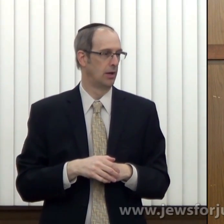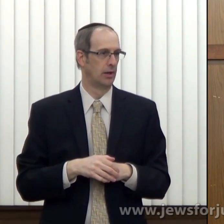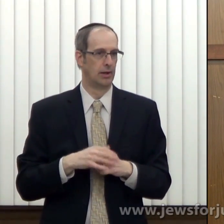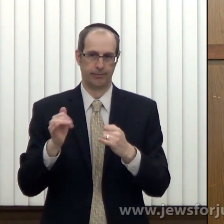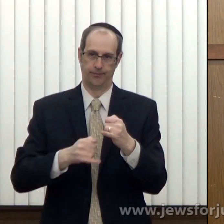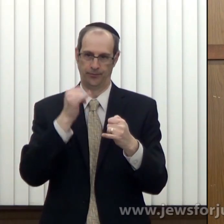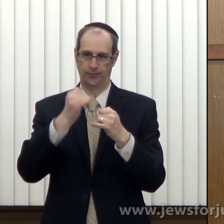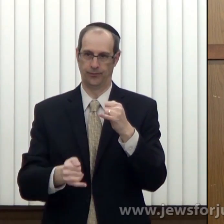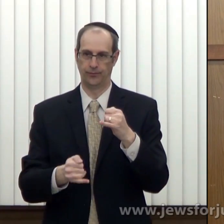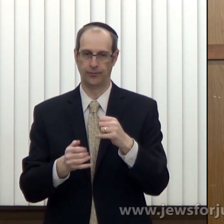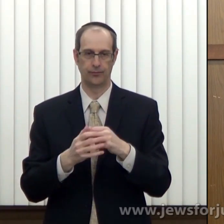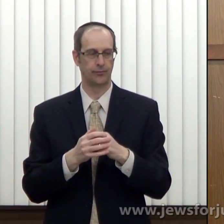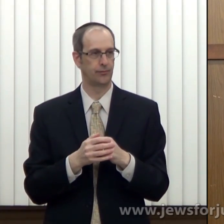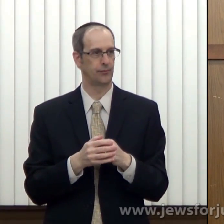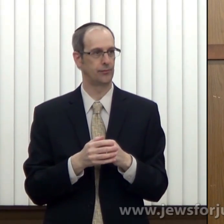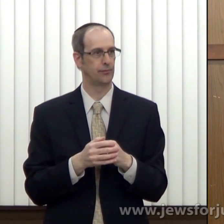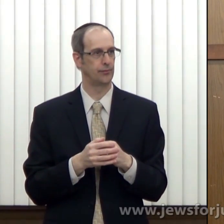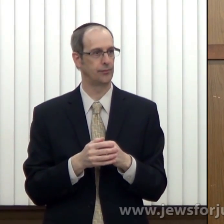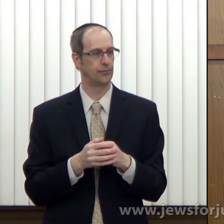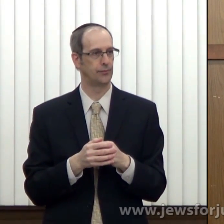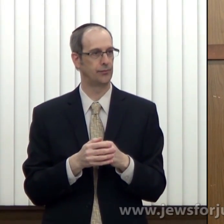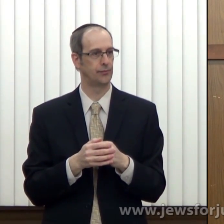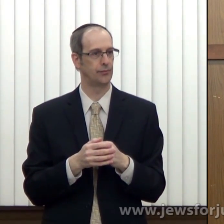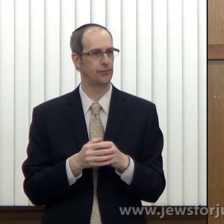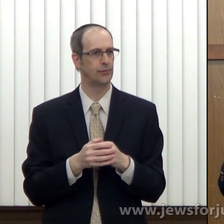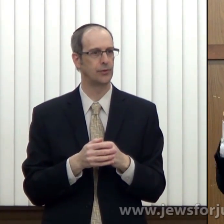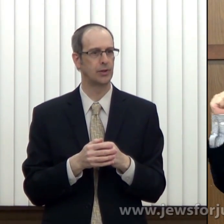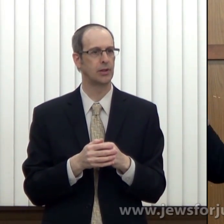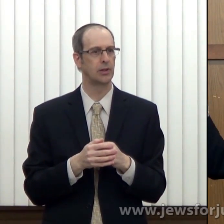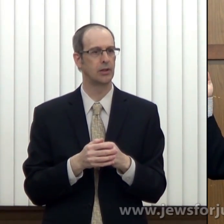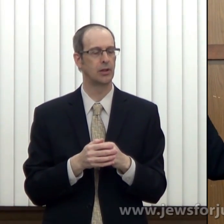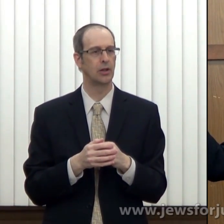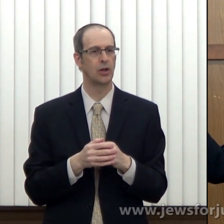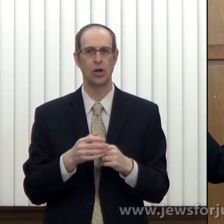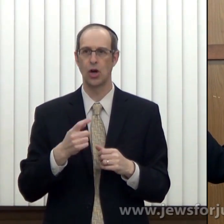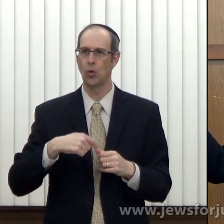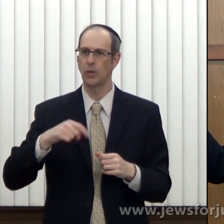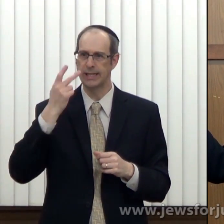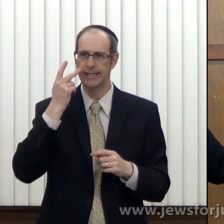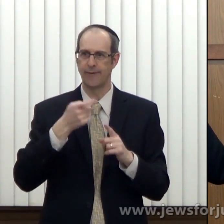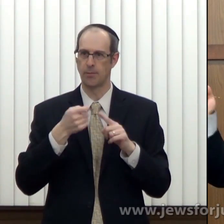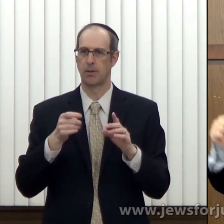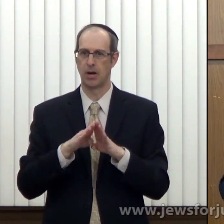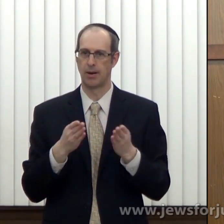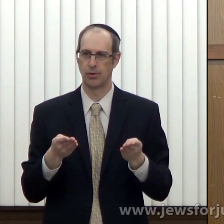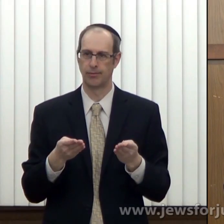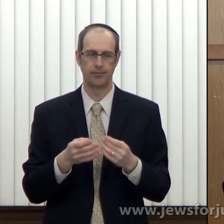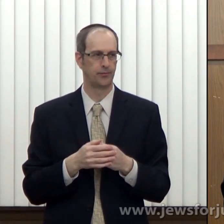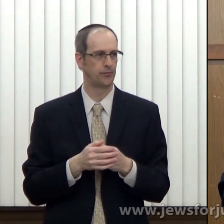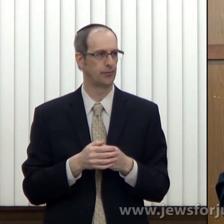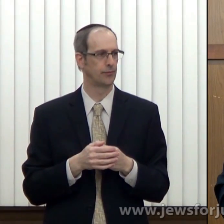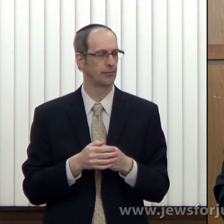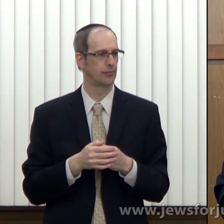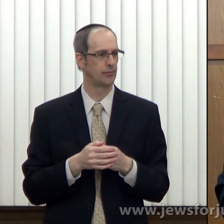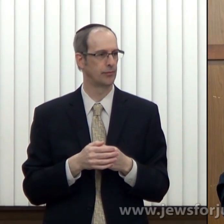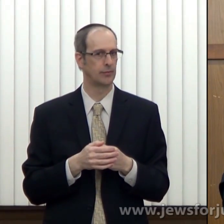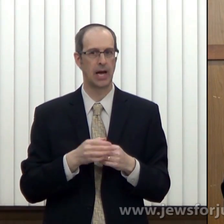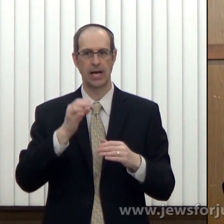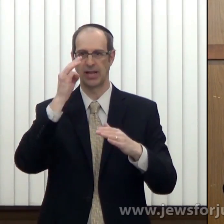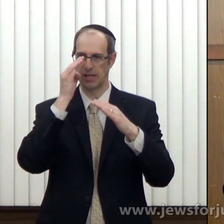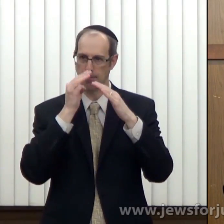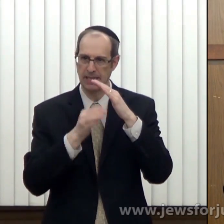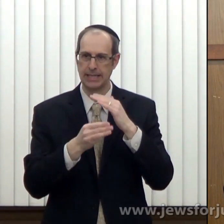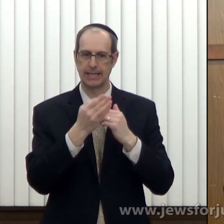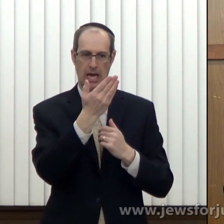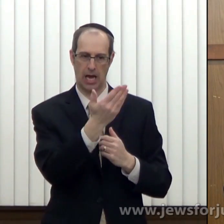line here is that what we know, what we see from the Bible, is that the Messiah